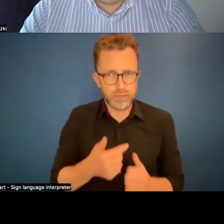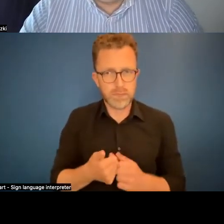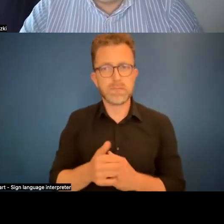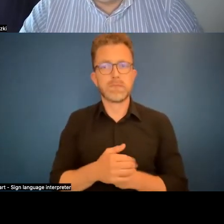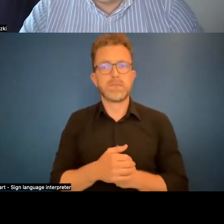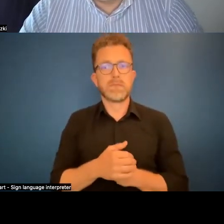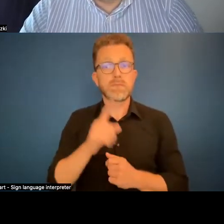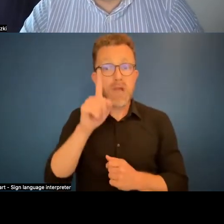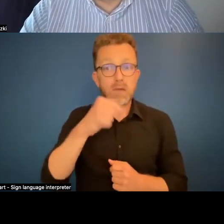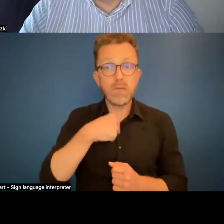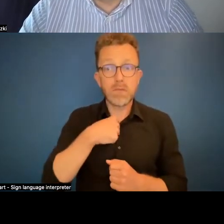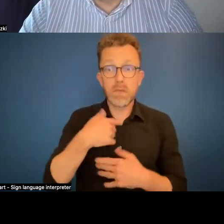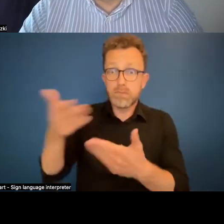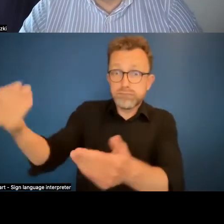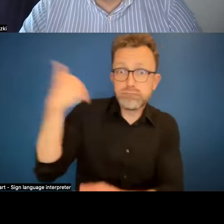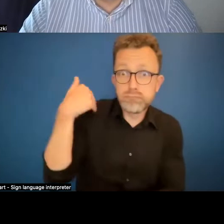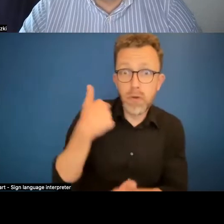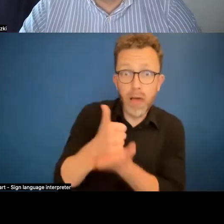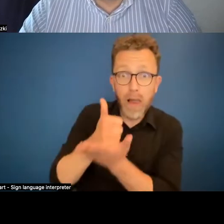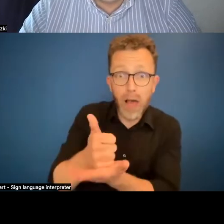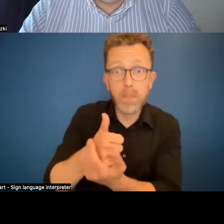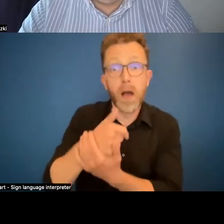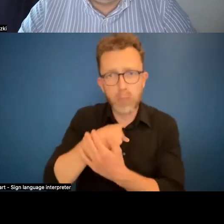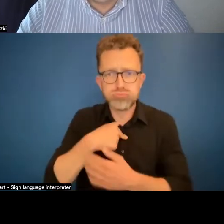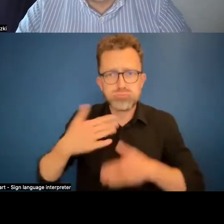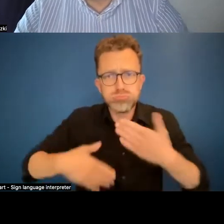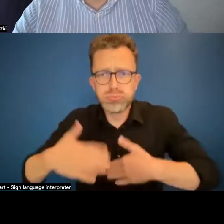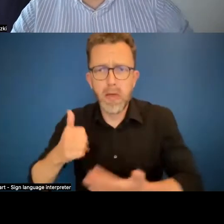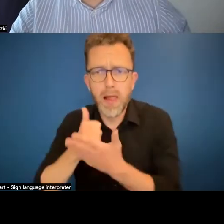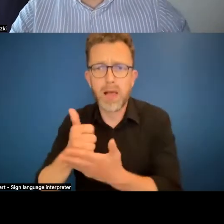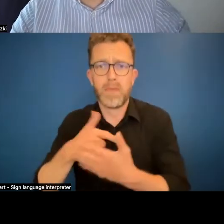like to give you a little bit of background. What is the current situation in